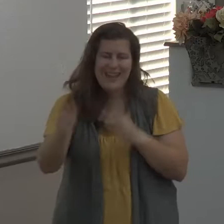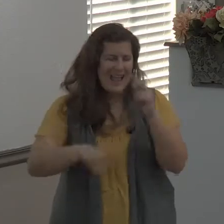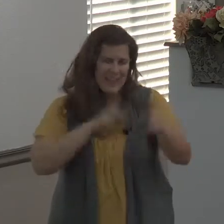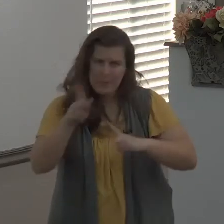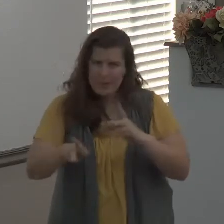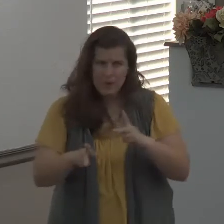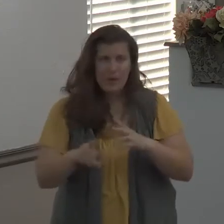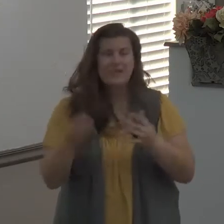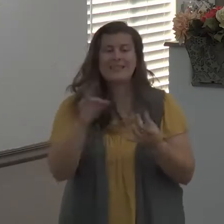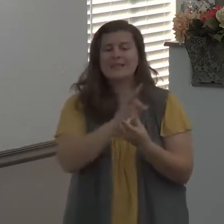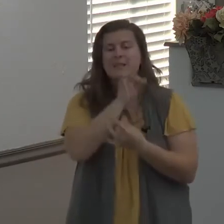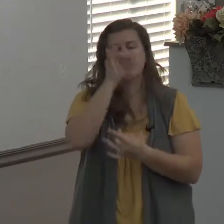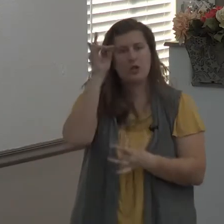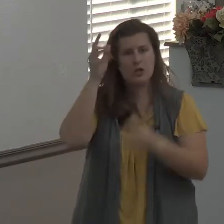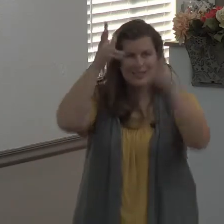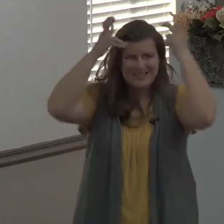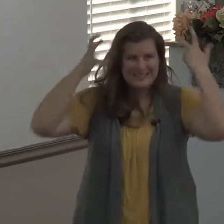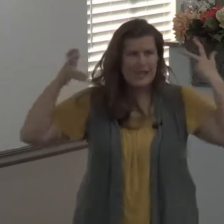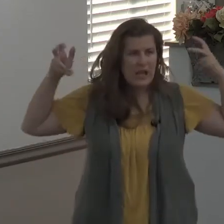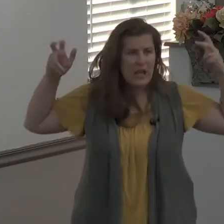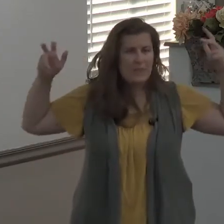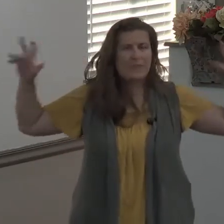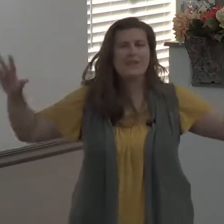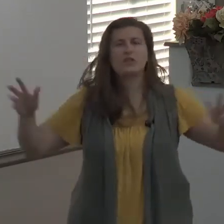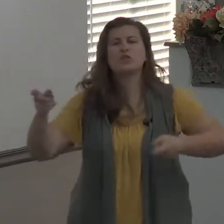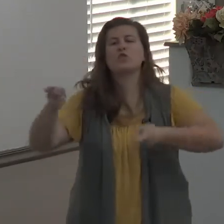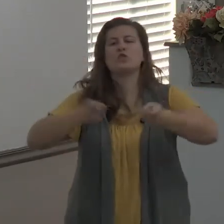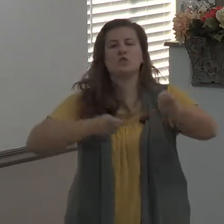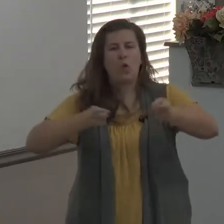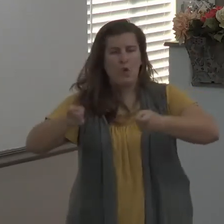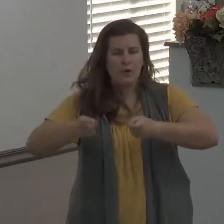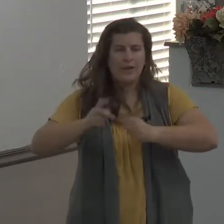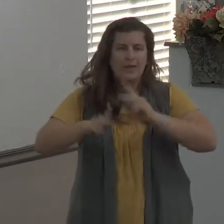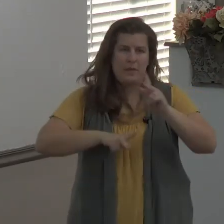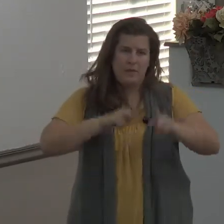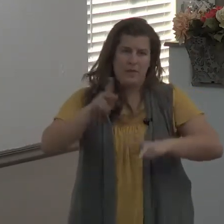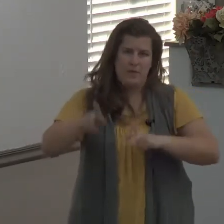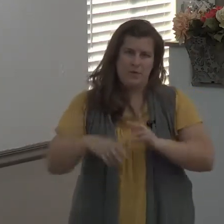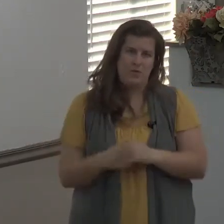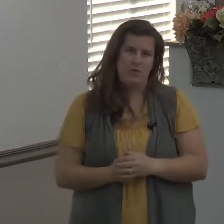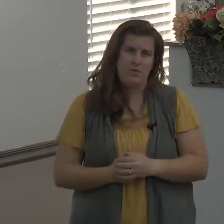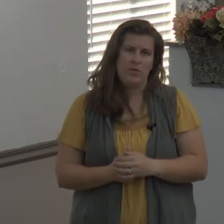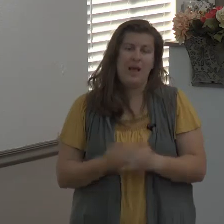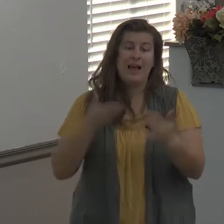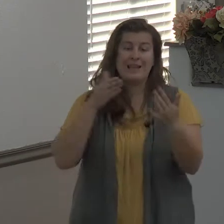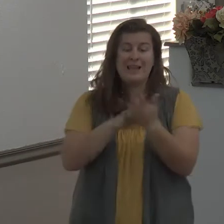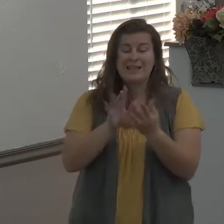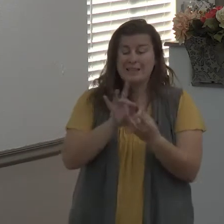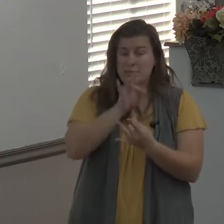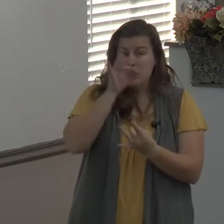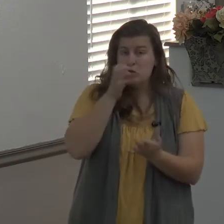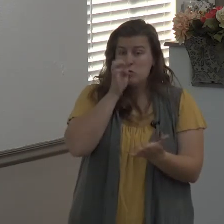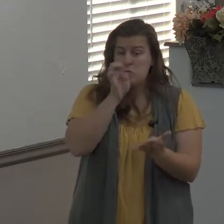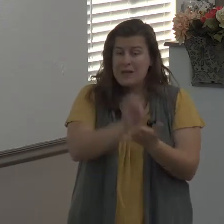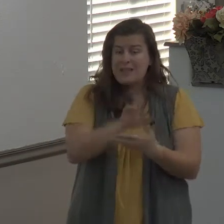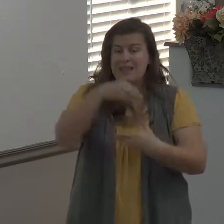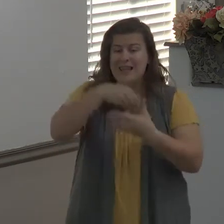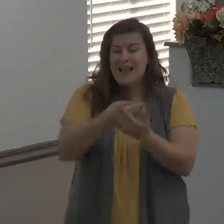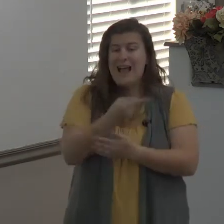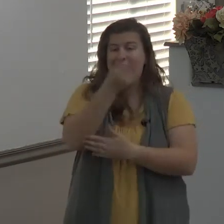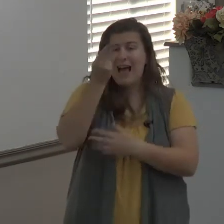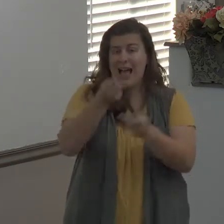of this world, the wickedness of this world. It's not the people, it's the spiritual demons behind